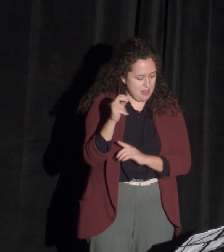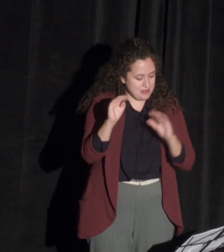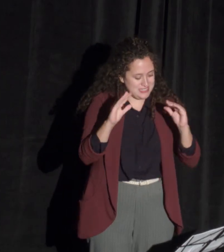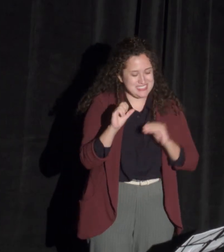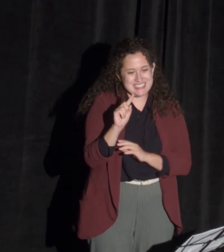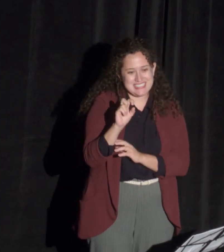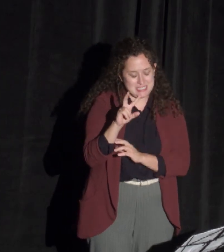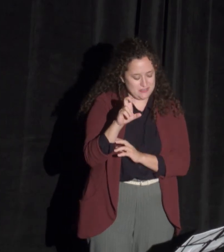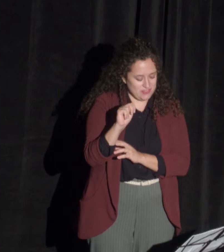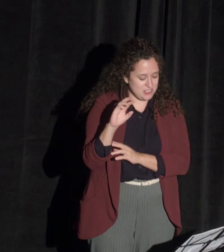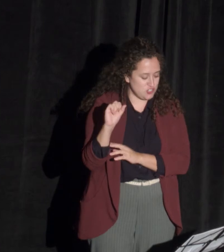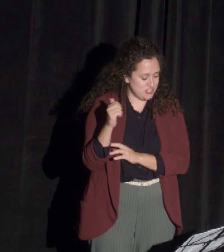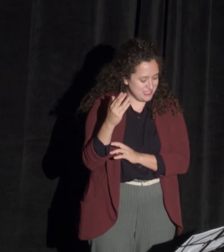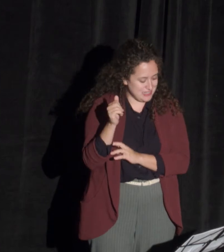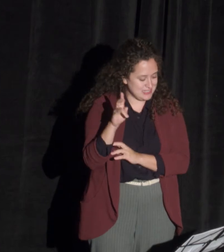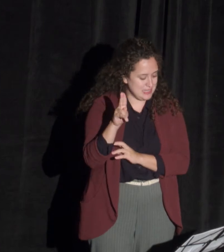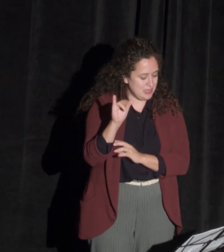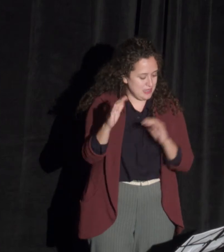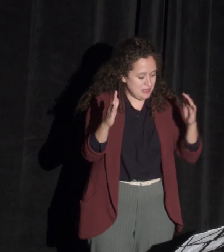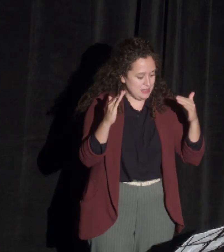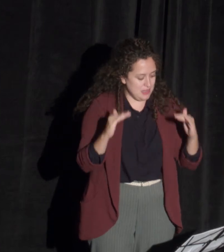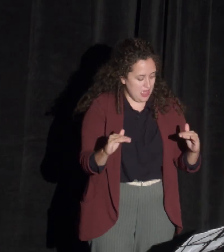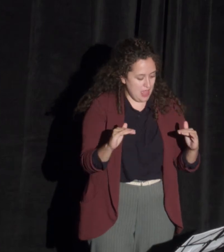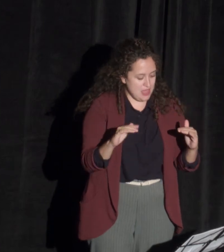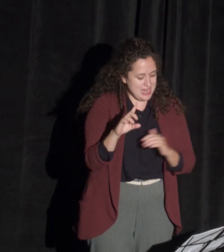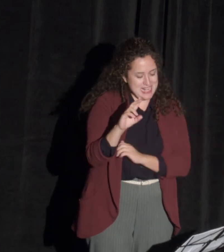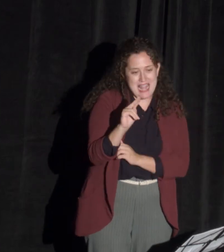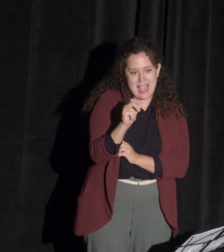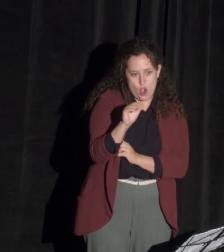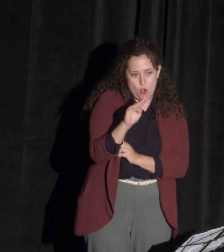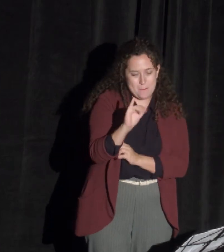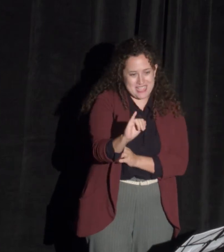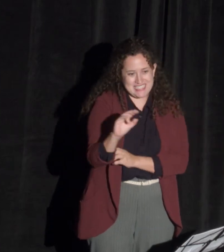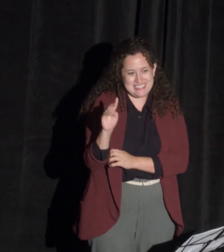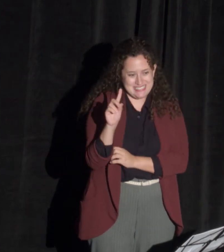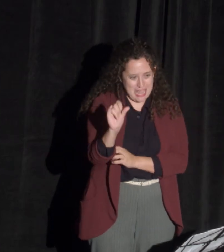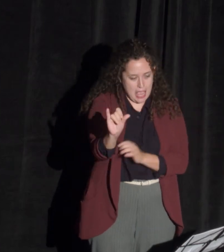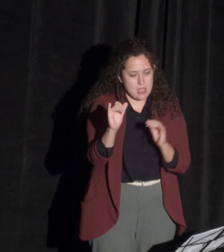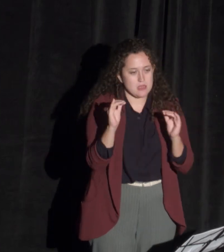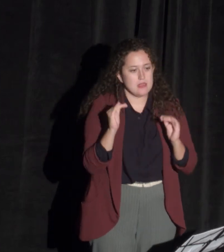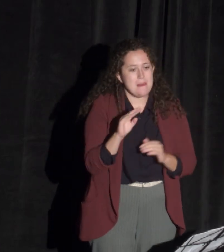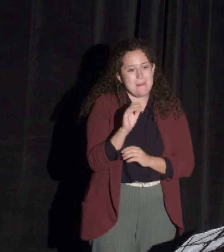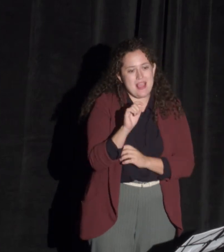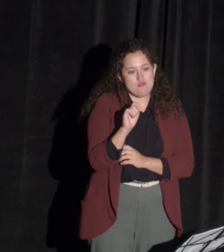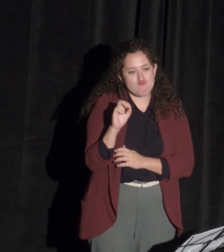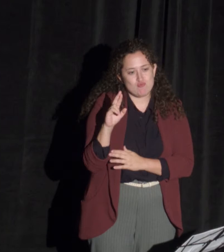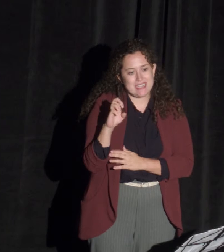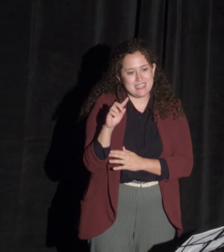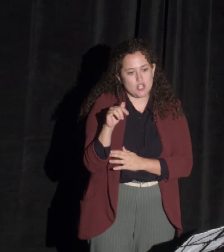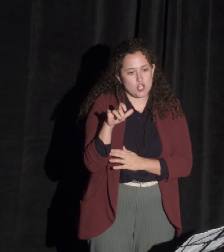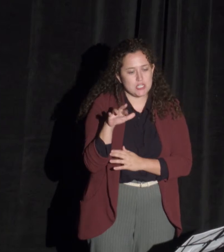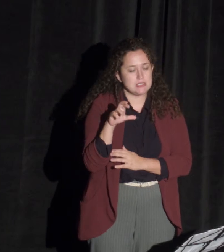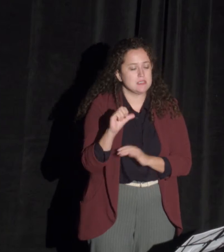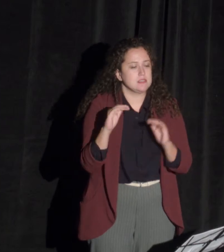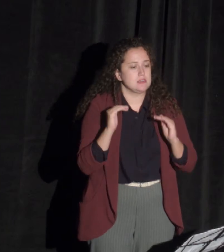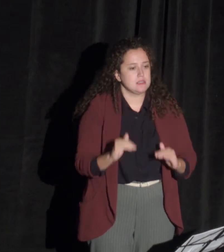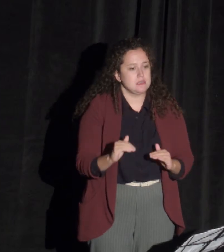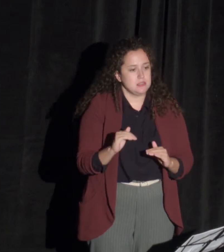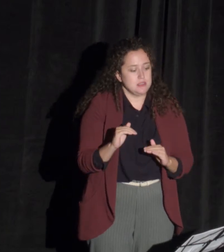Naomi Day, podcast reader Matt Peters, interviewer Carolyn M. Yoakum, and all of our submissions